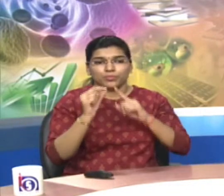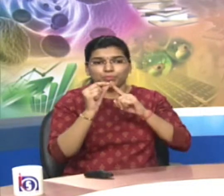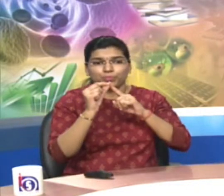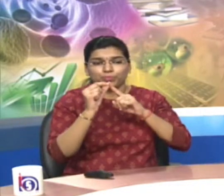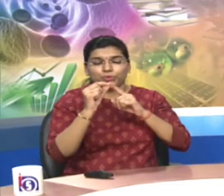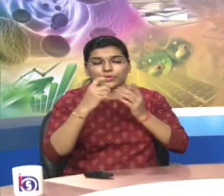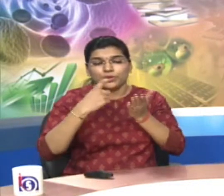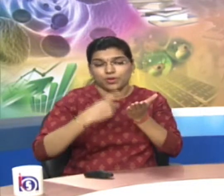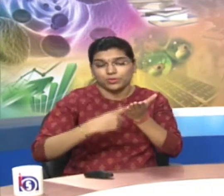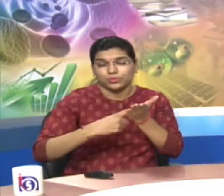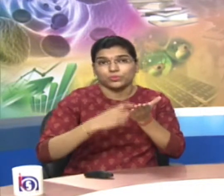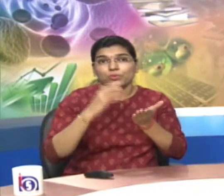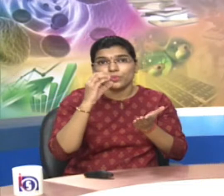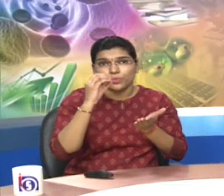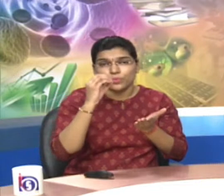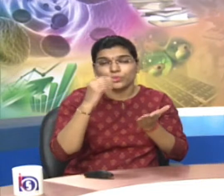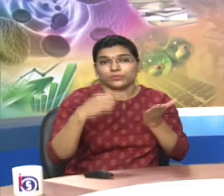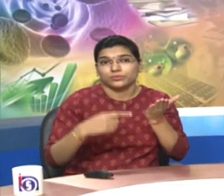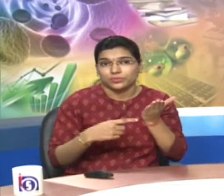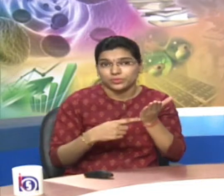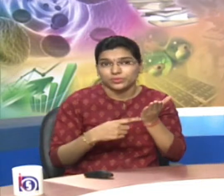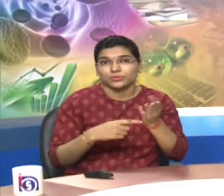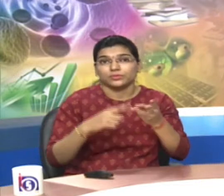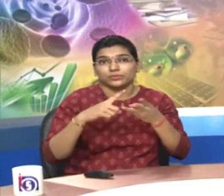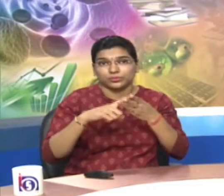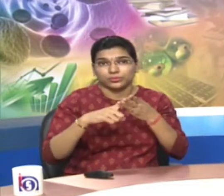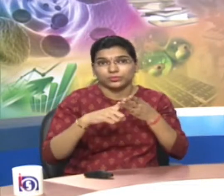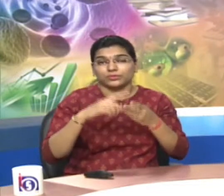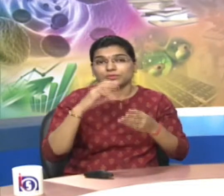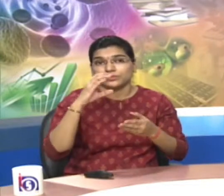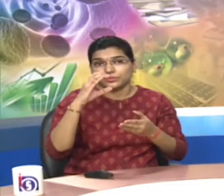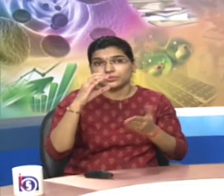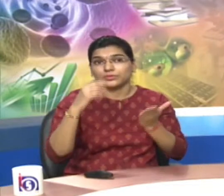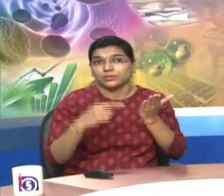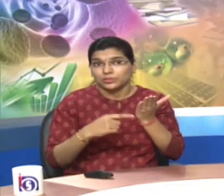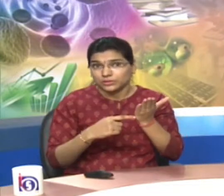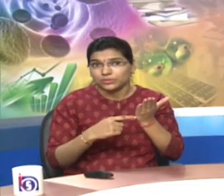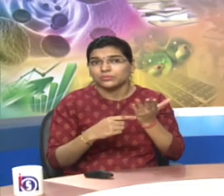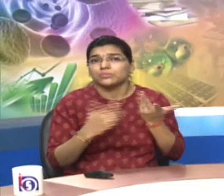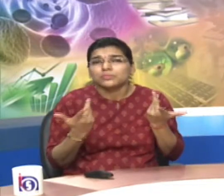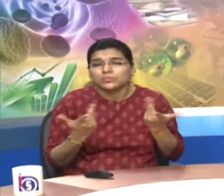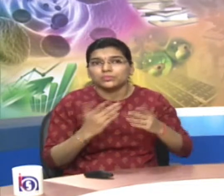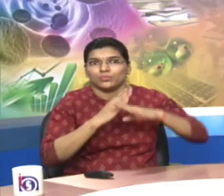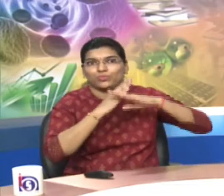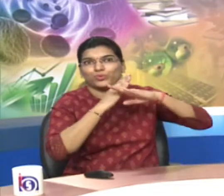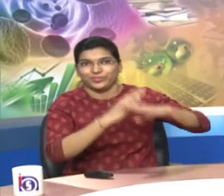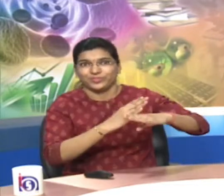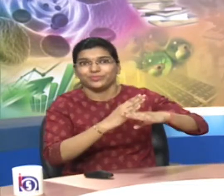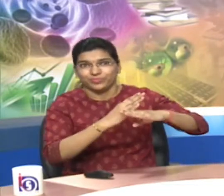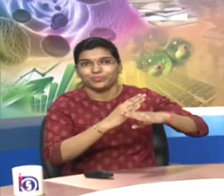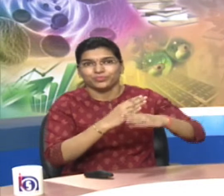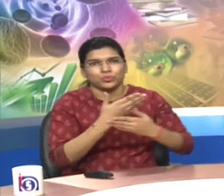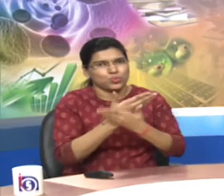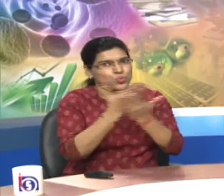Now the next important point we are going to learn is how to